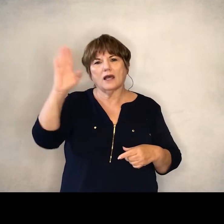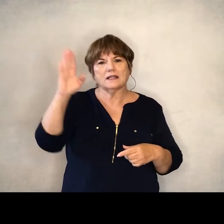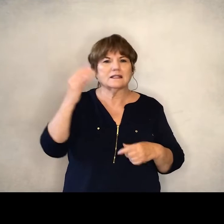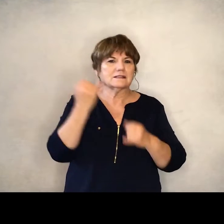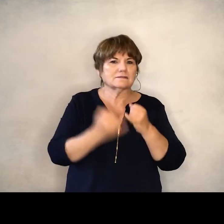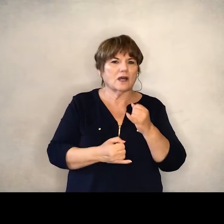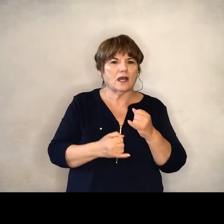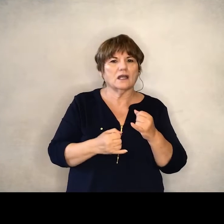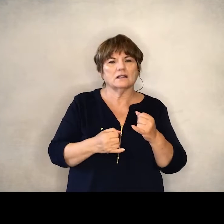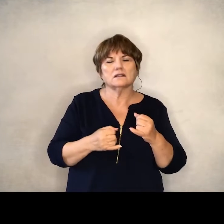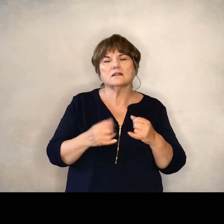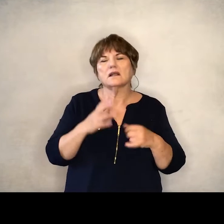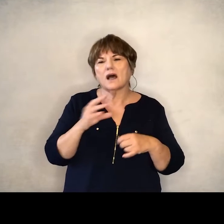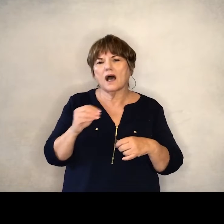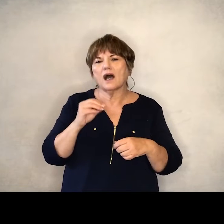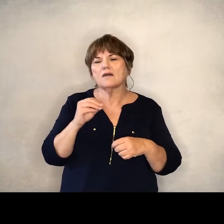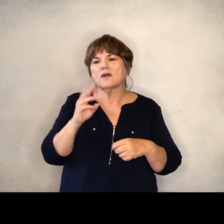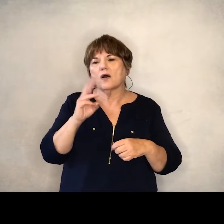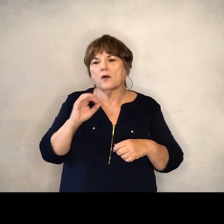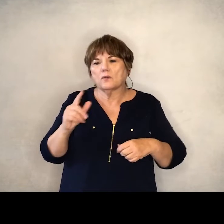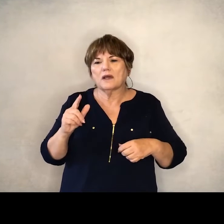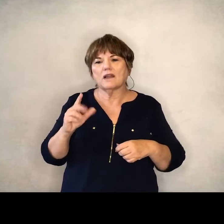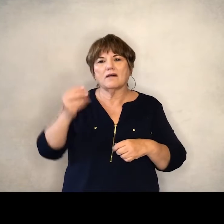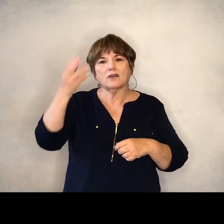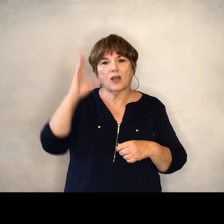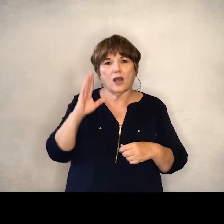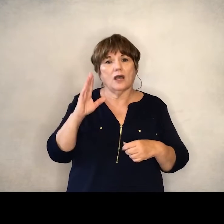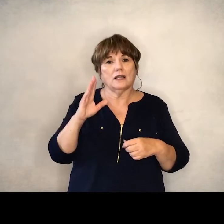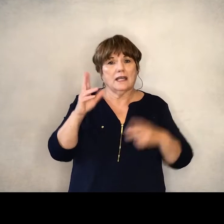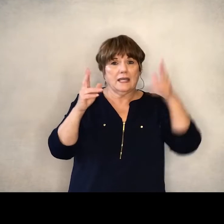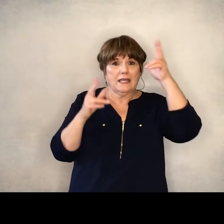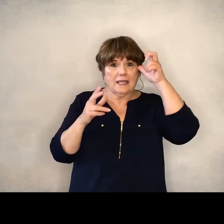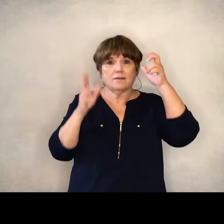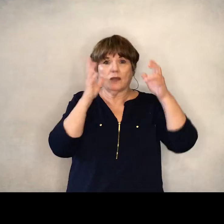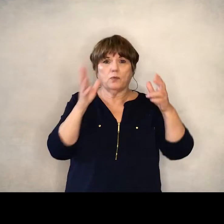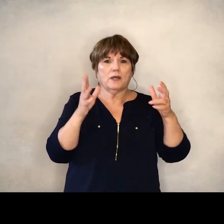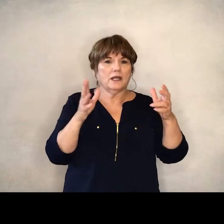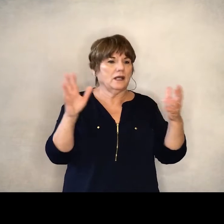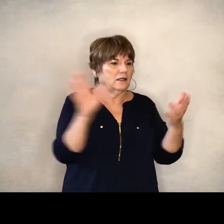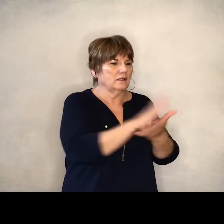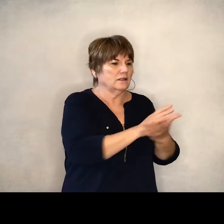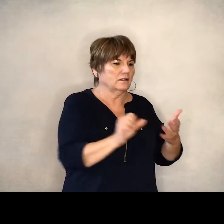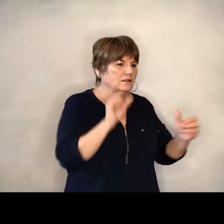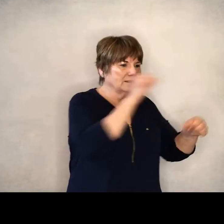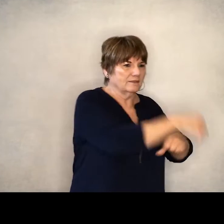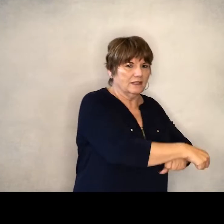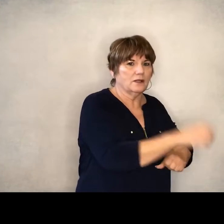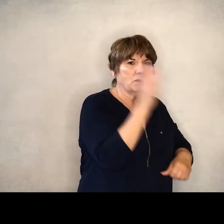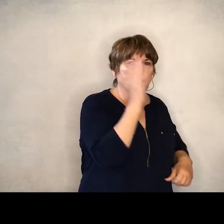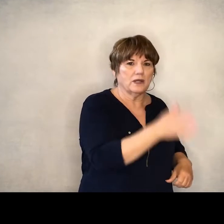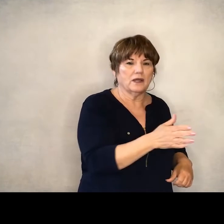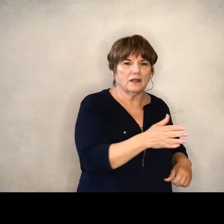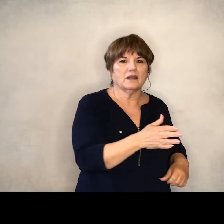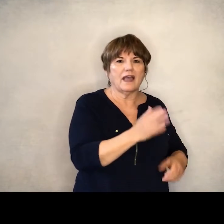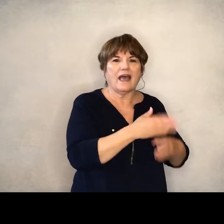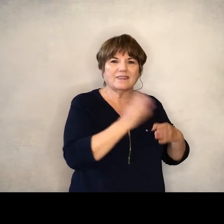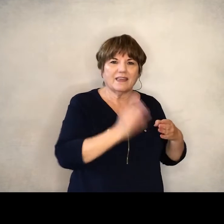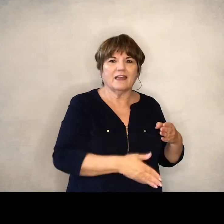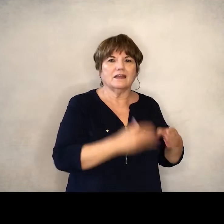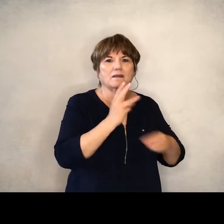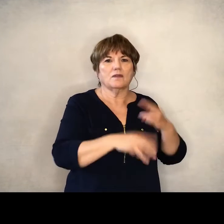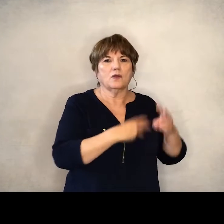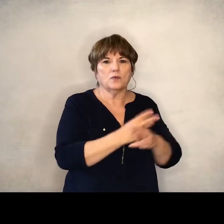history, when evil will finally be absolutely, utterly defeated. God's will then be done on earth as it is in